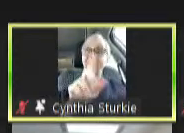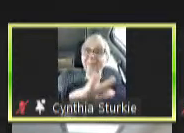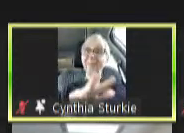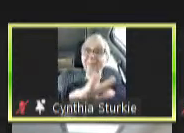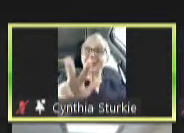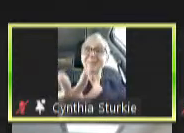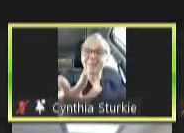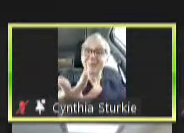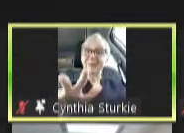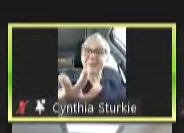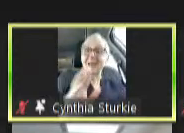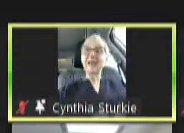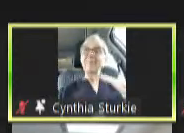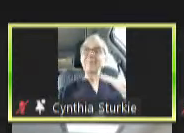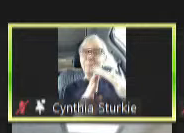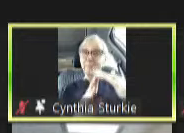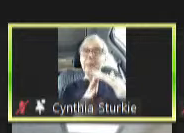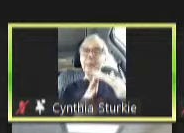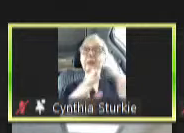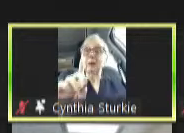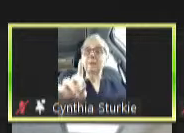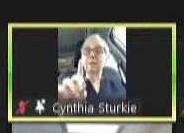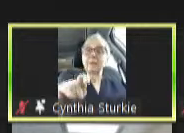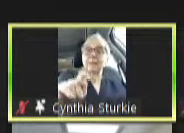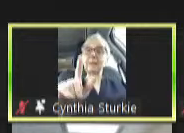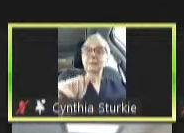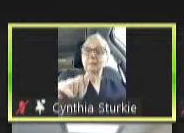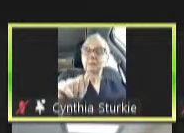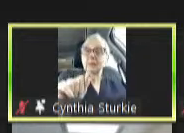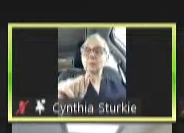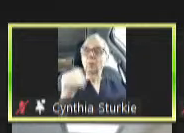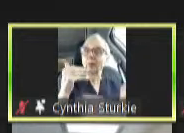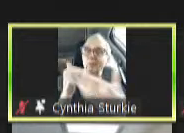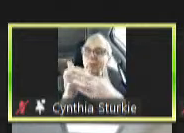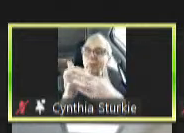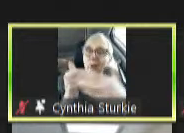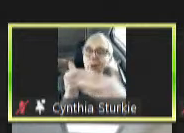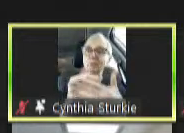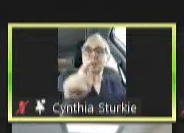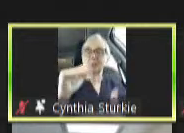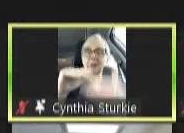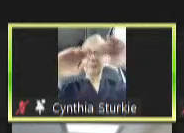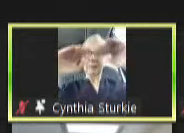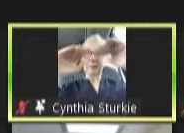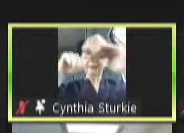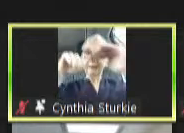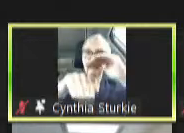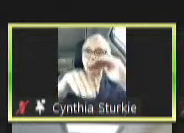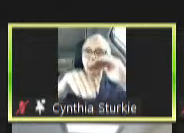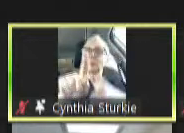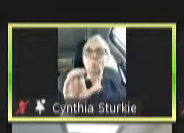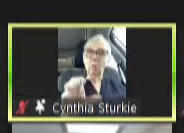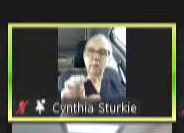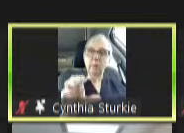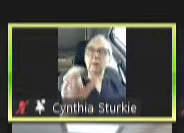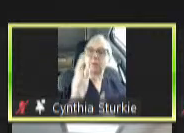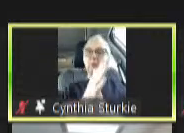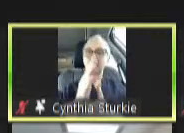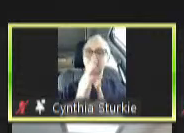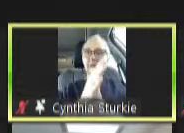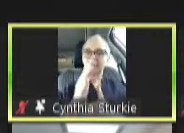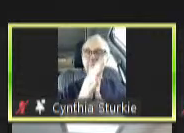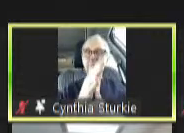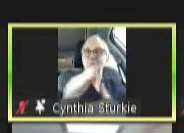at the peak of the Delta wave, we were running much closer to 100 on our 7-day moving average, and on many days we were lower